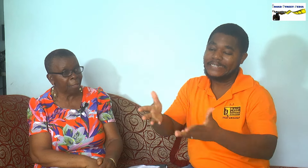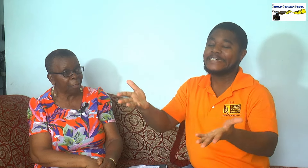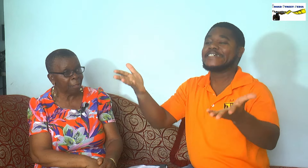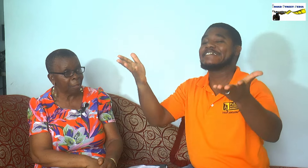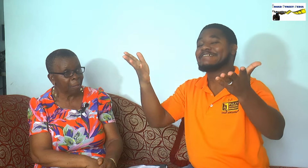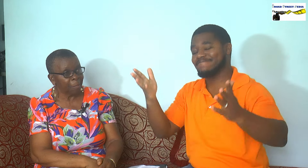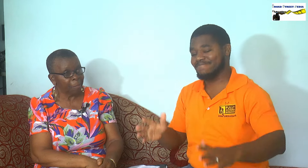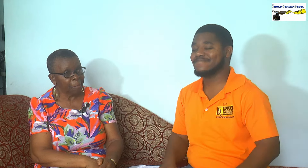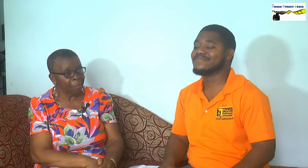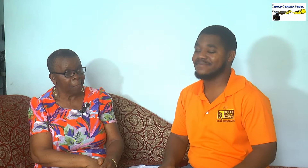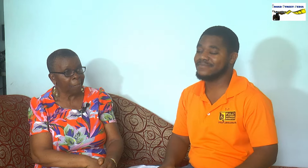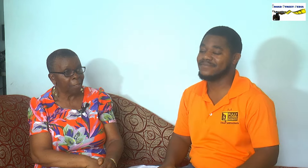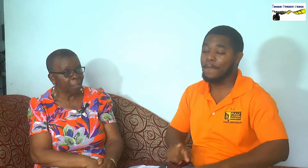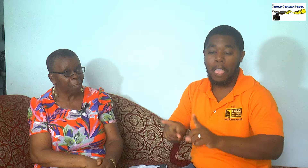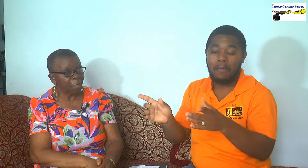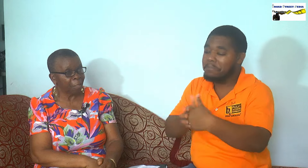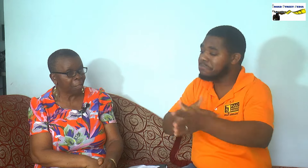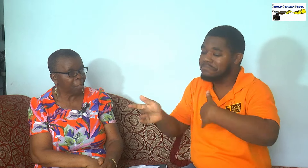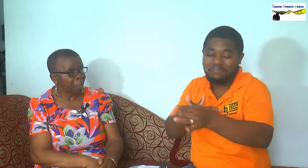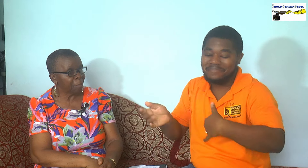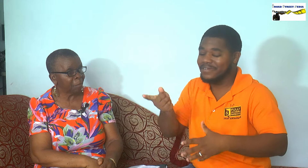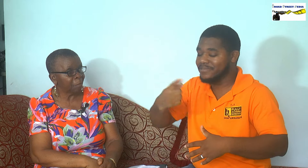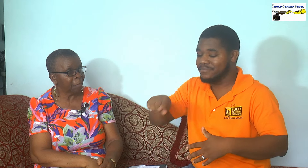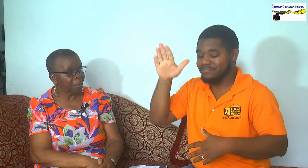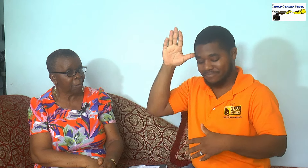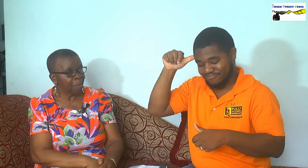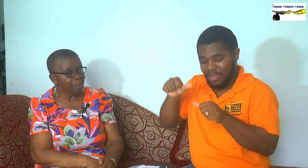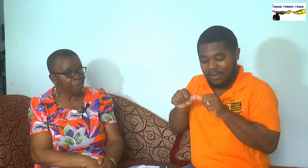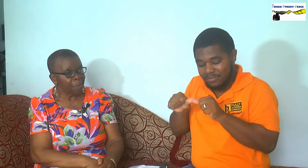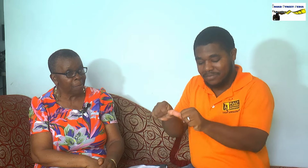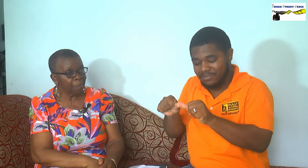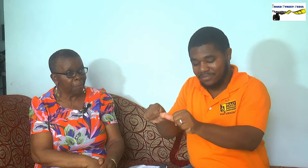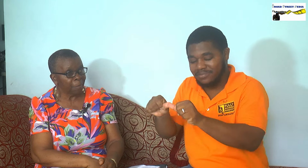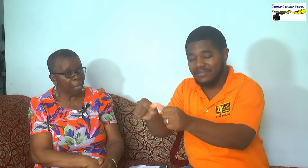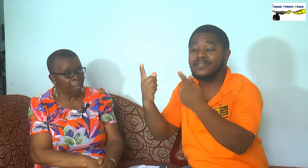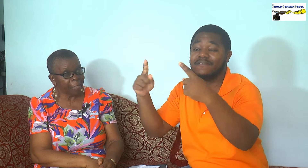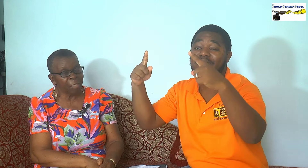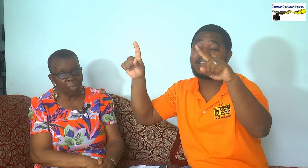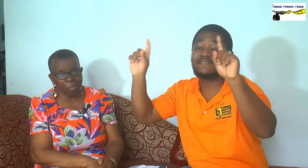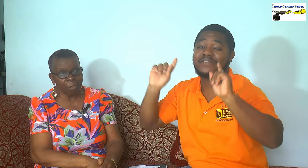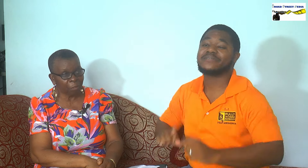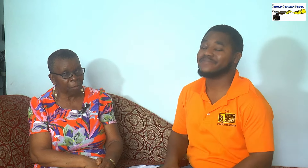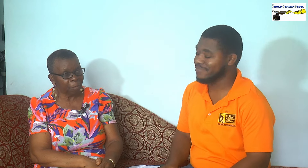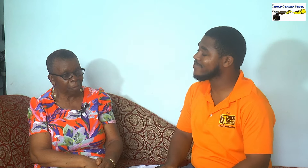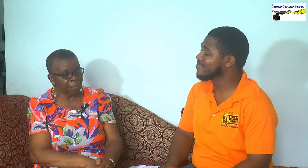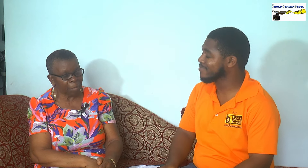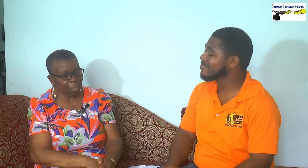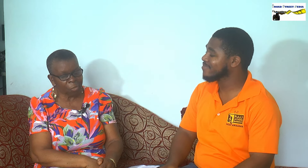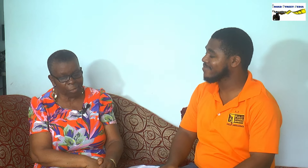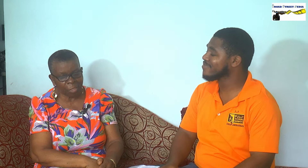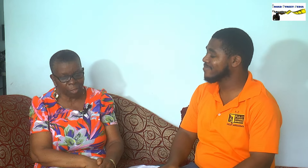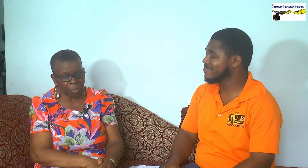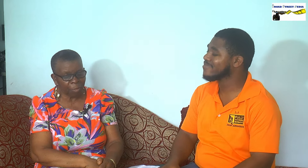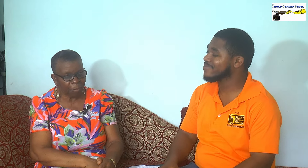and they had to do the sign language song. But nonetherless, they were determined to keep on and be